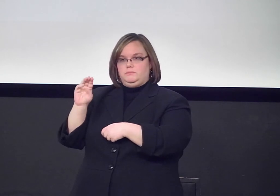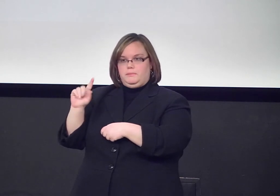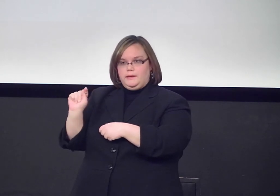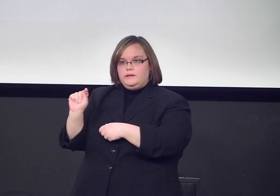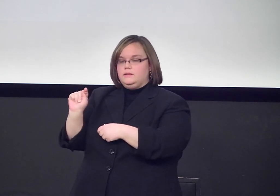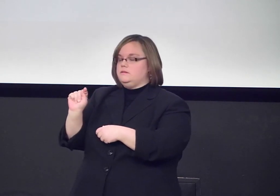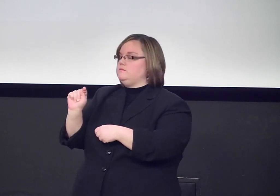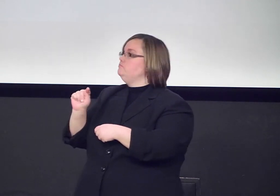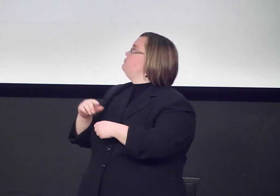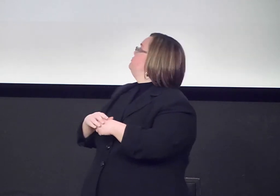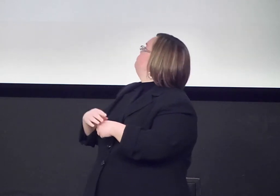management,